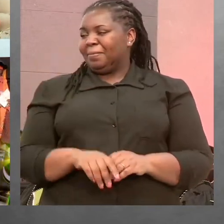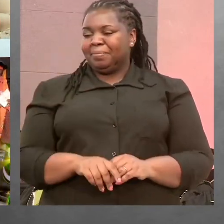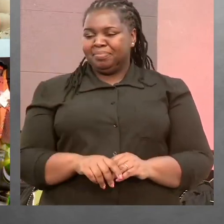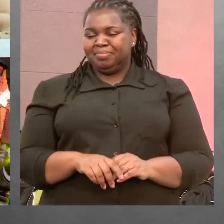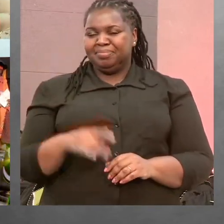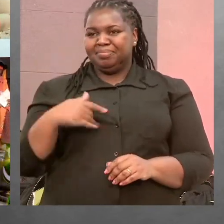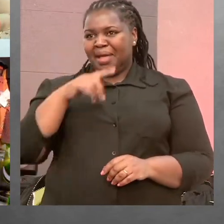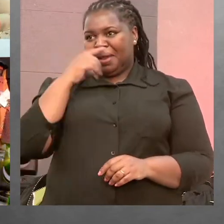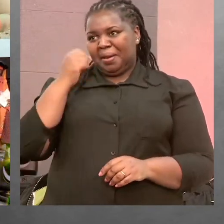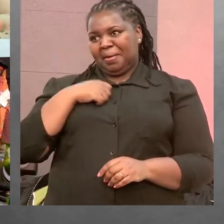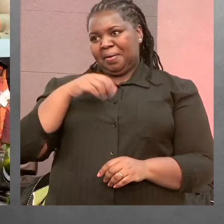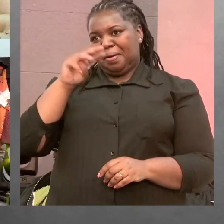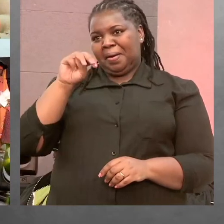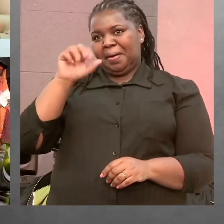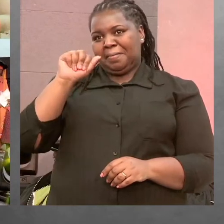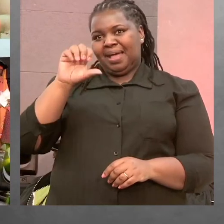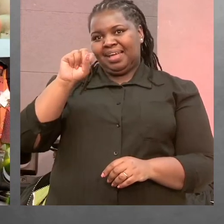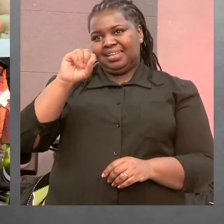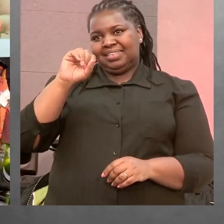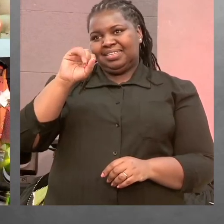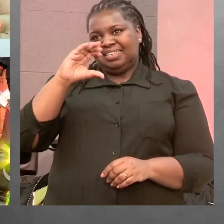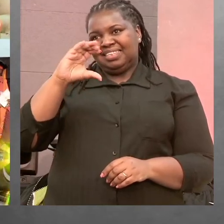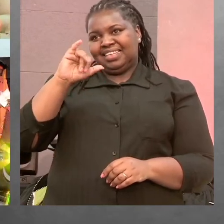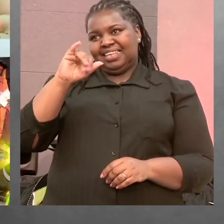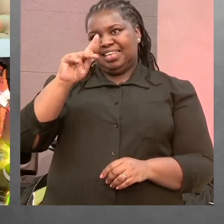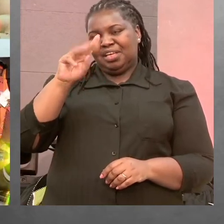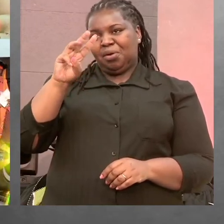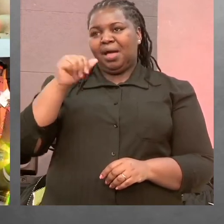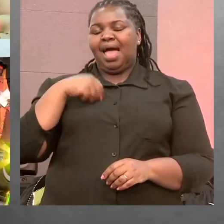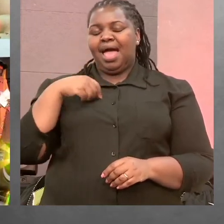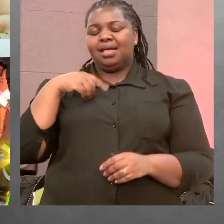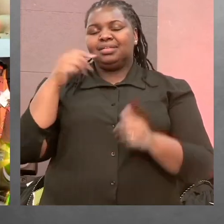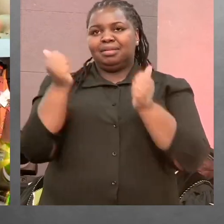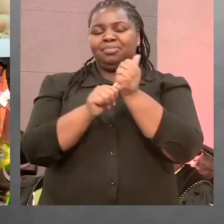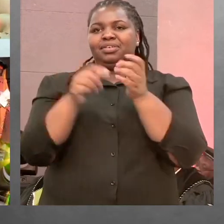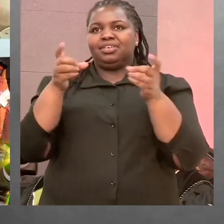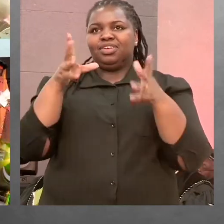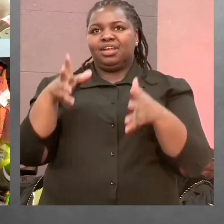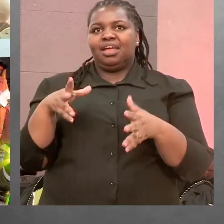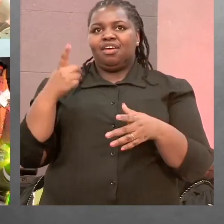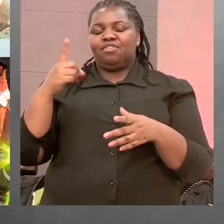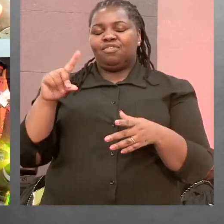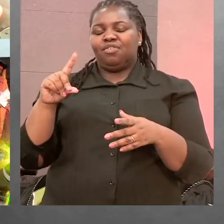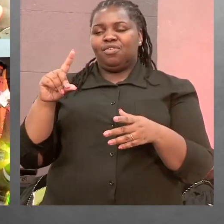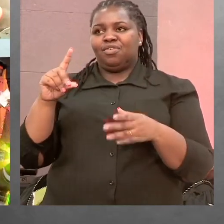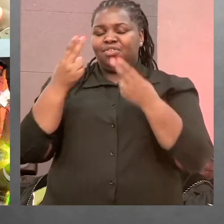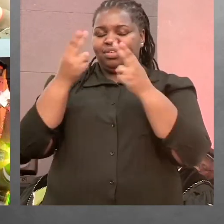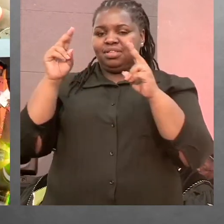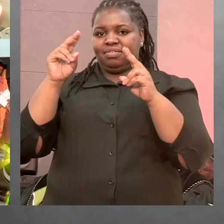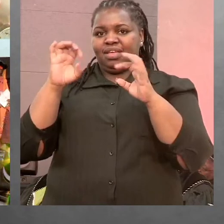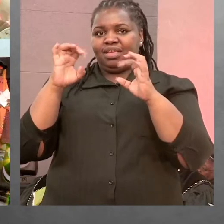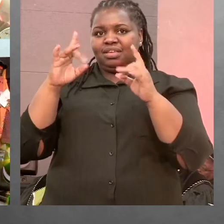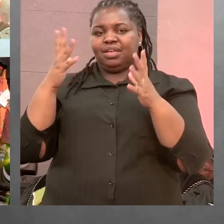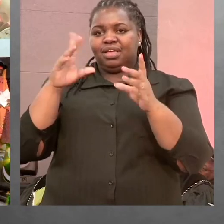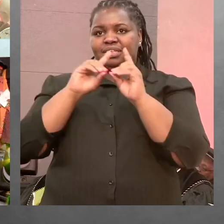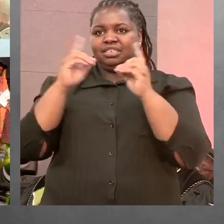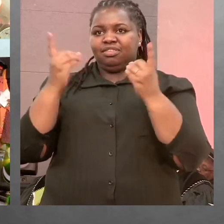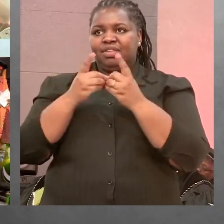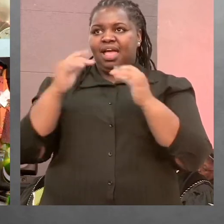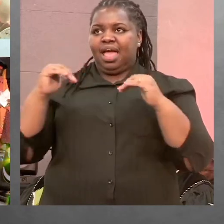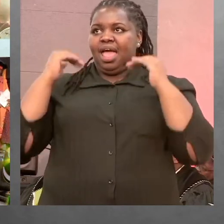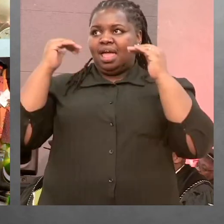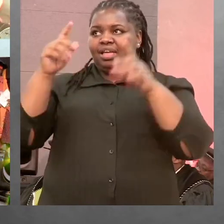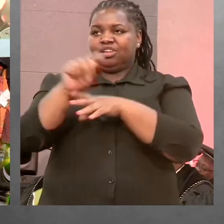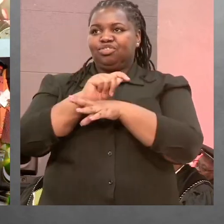My name is Masia Sotikwa. I'm the Deputy Director General for the University Education in the Department of Higher Education